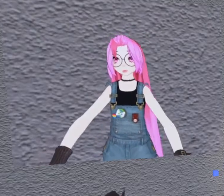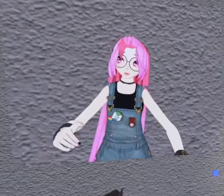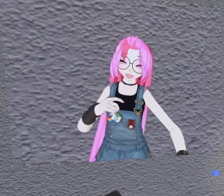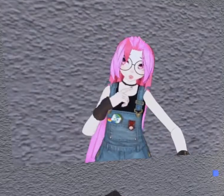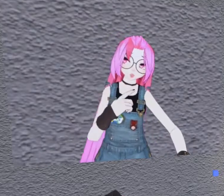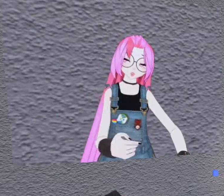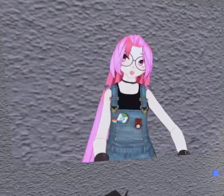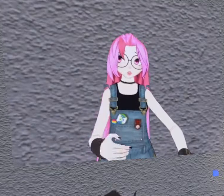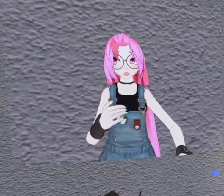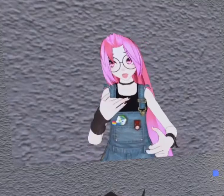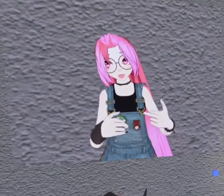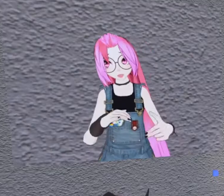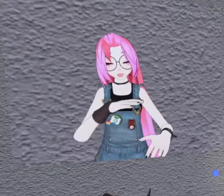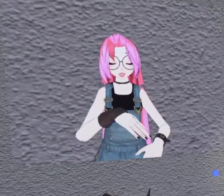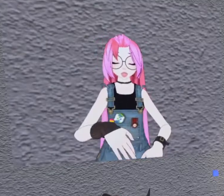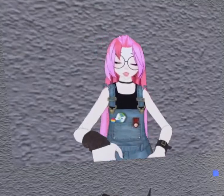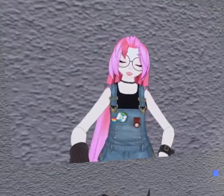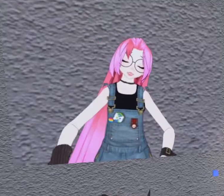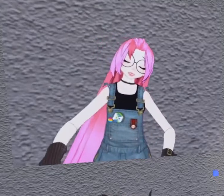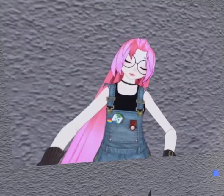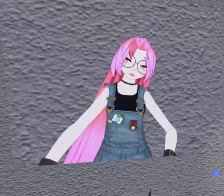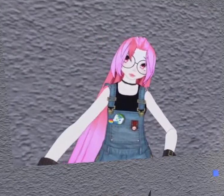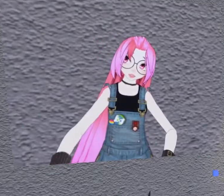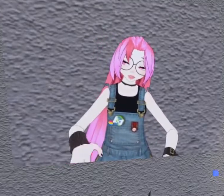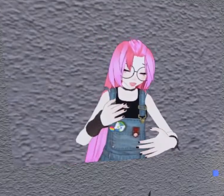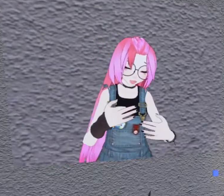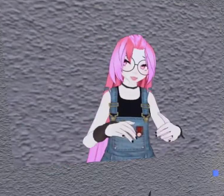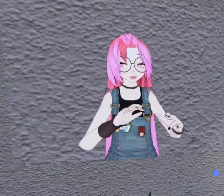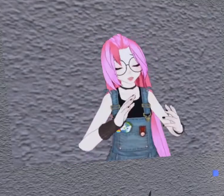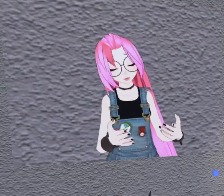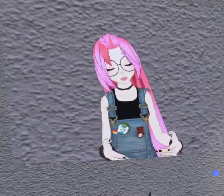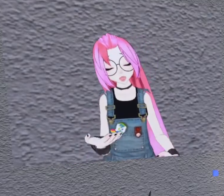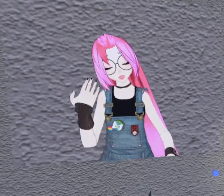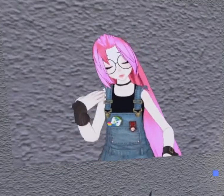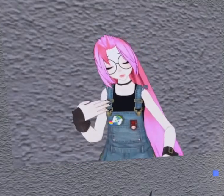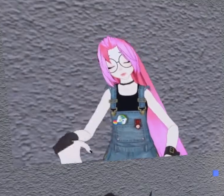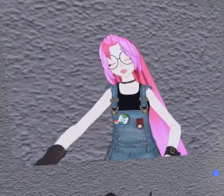I went over this last class and the class before.